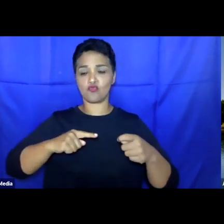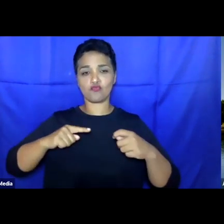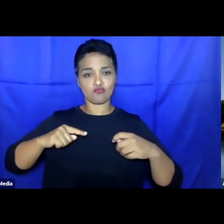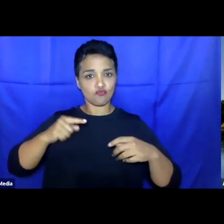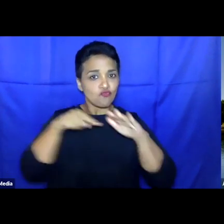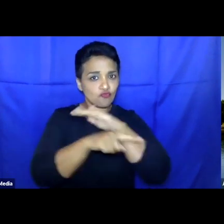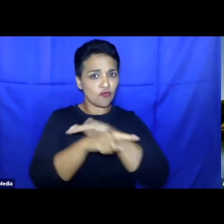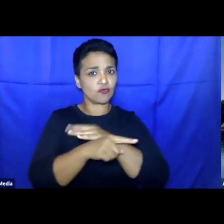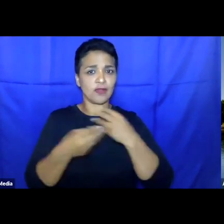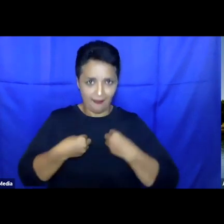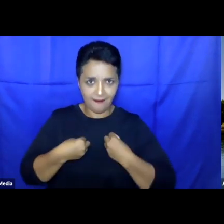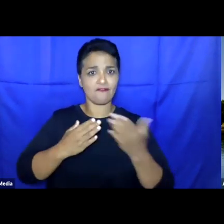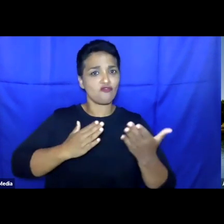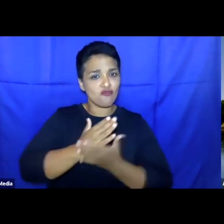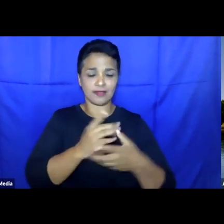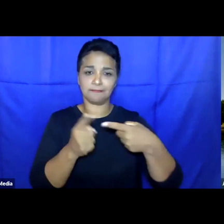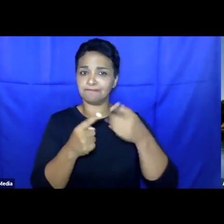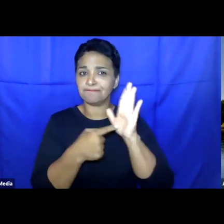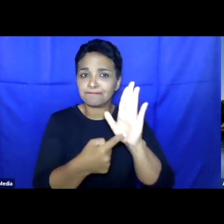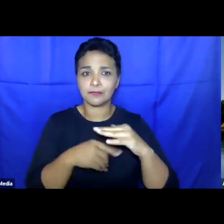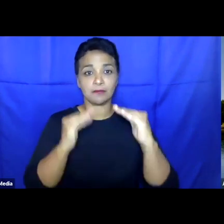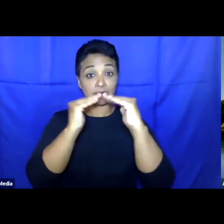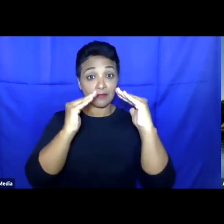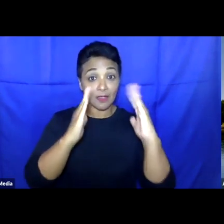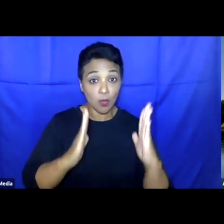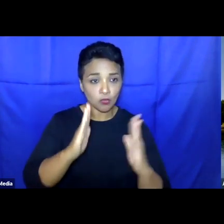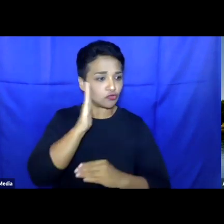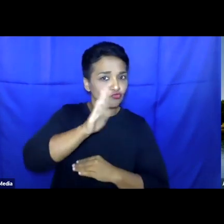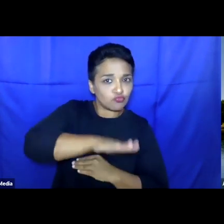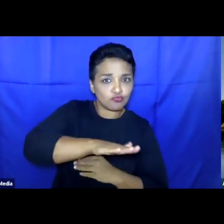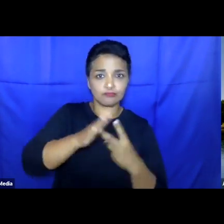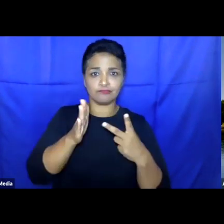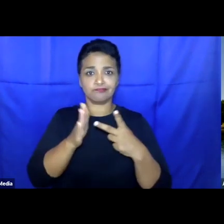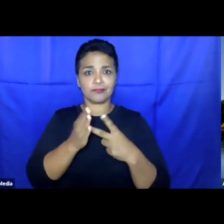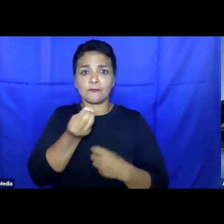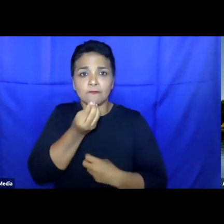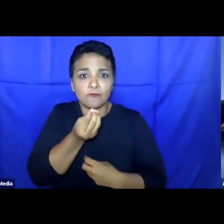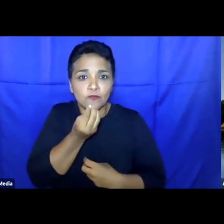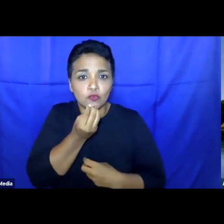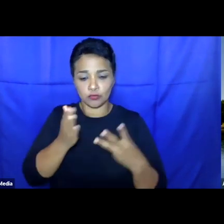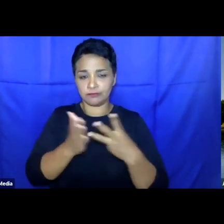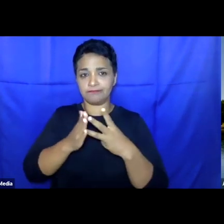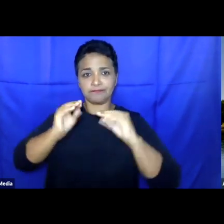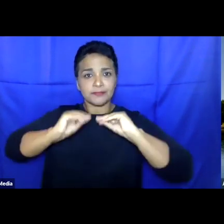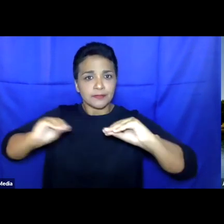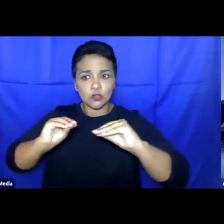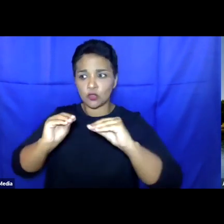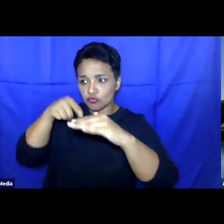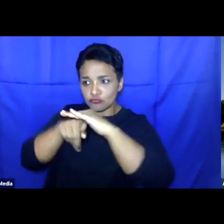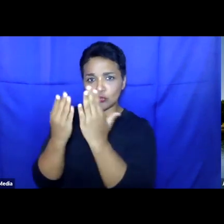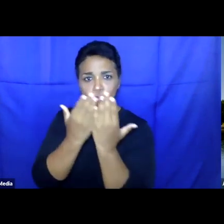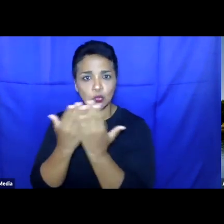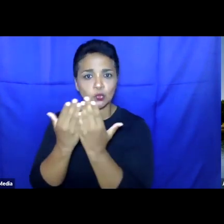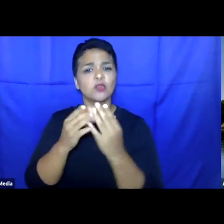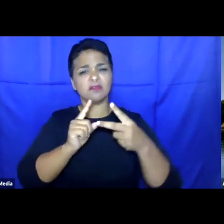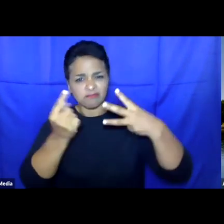as housing, education, healthcare, in addition to facilitating those rights directly linked to claiming one's status